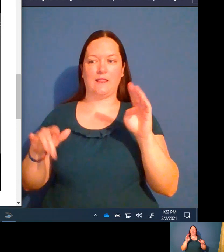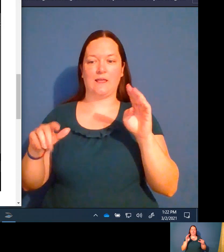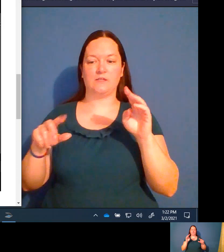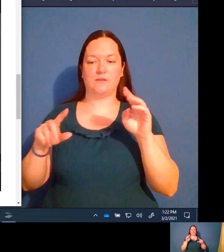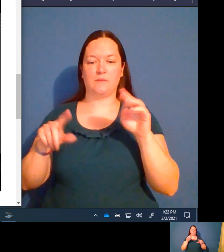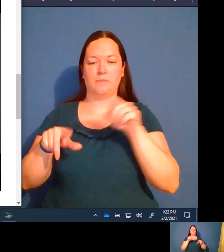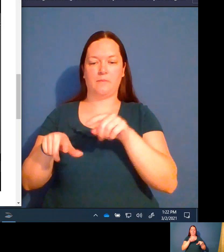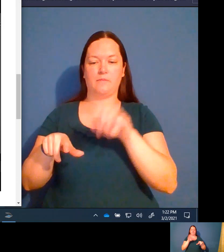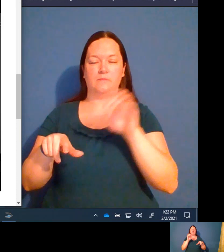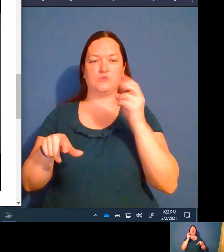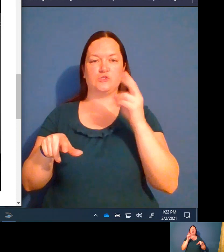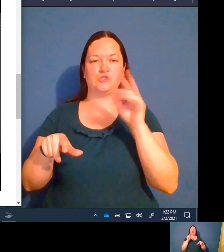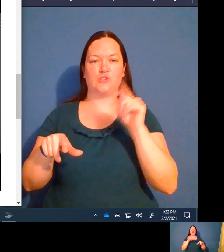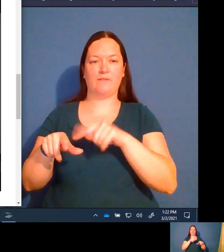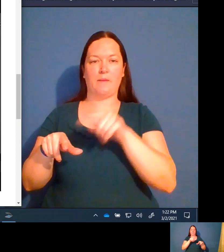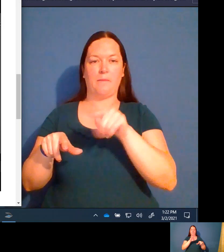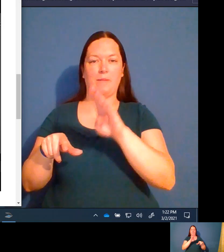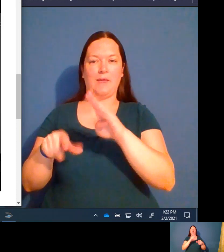Oops.